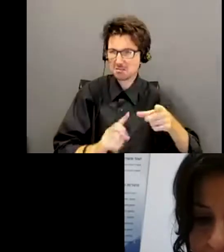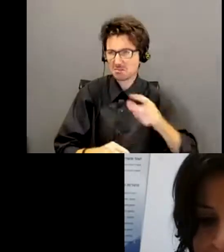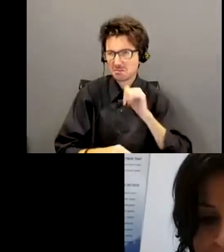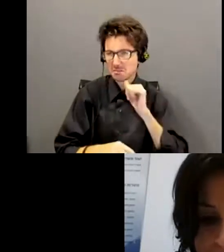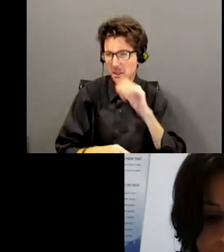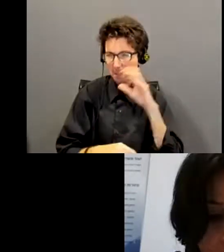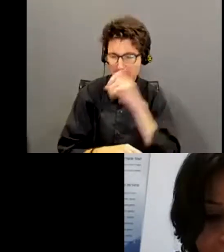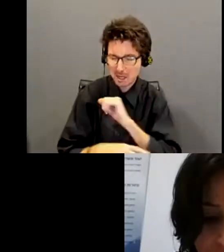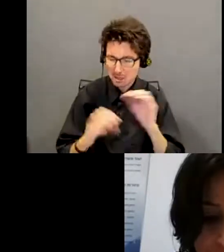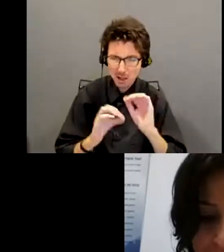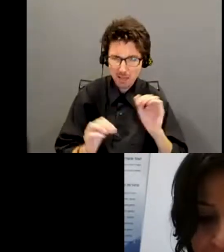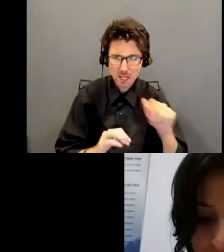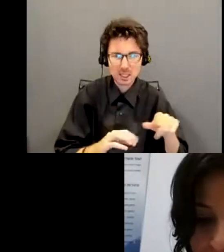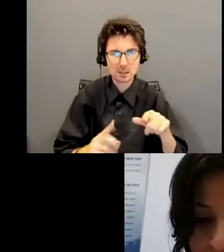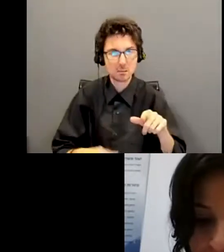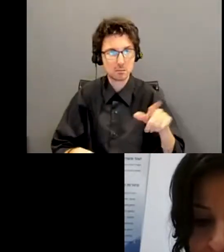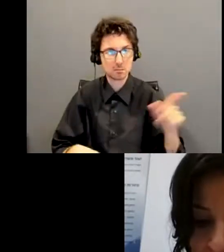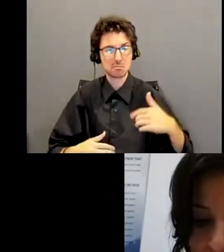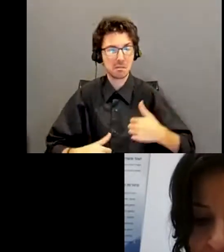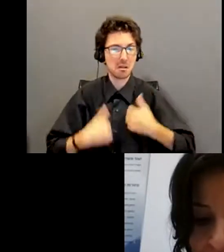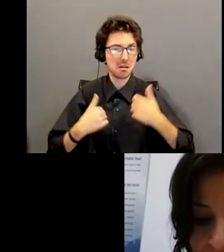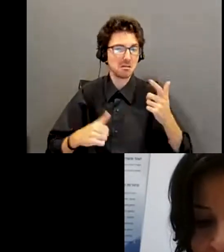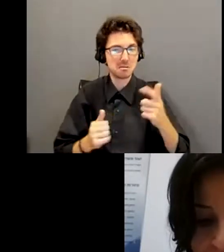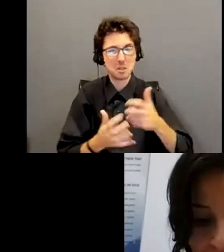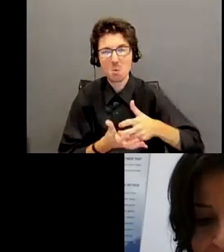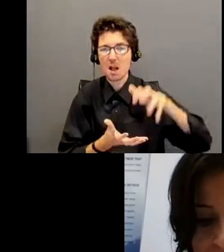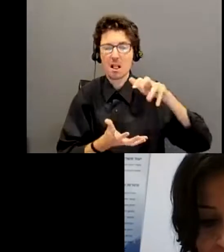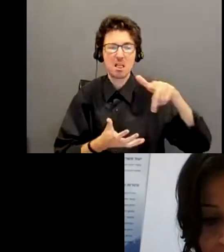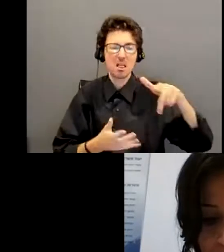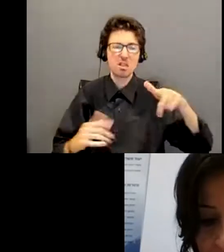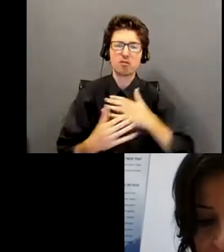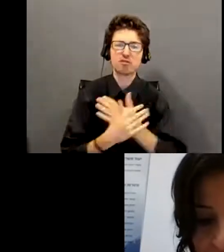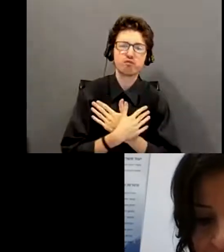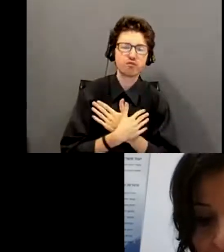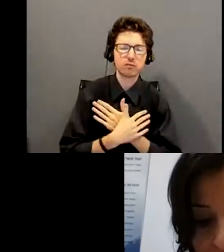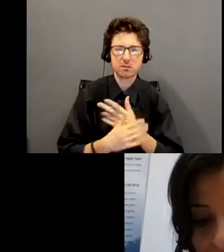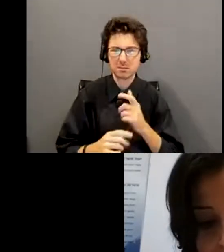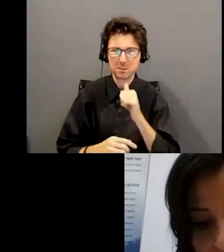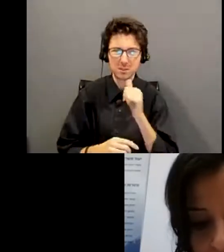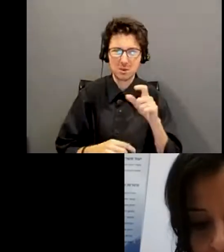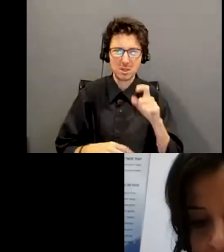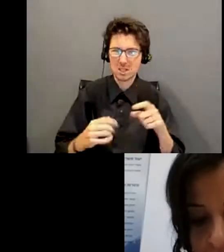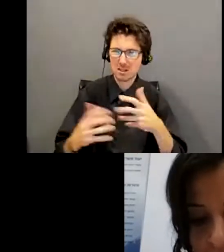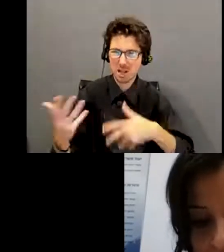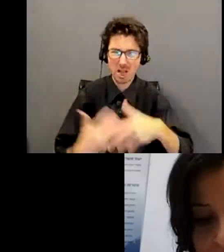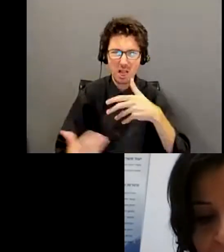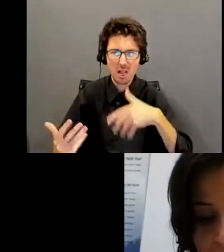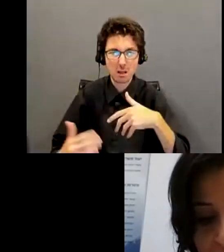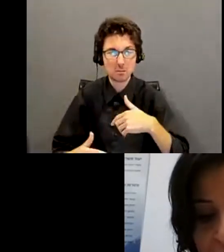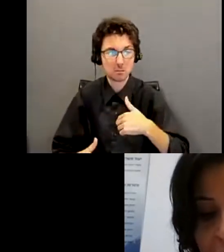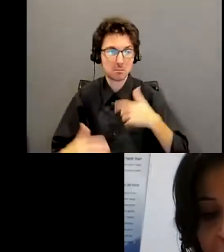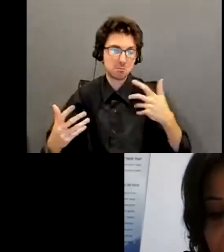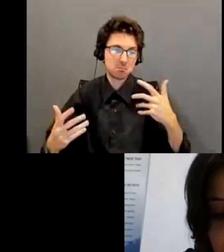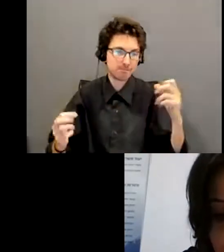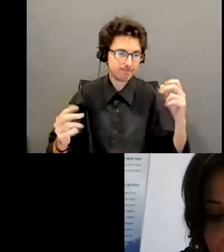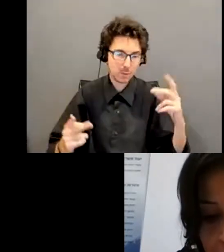He lives in full luxury and wealth in his home, and they don't need such associations. I went out silently and appealed to my mission